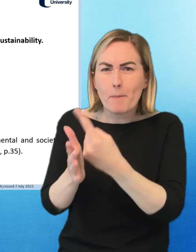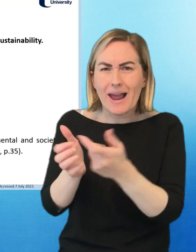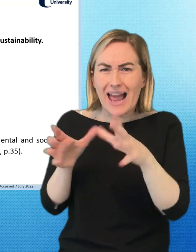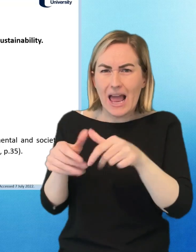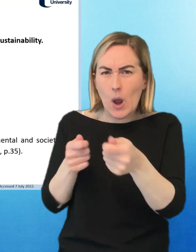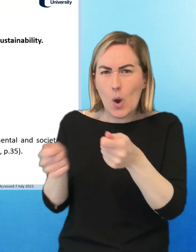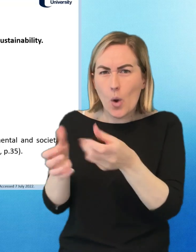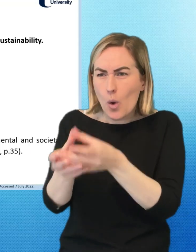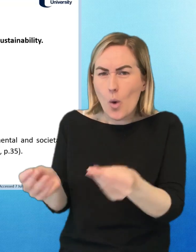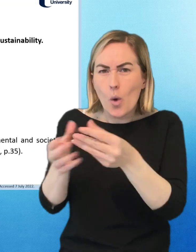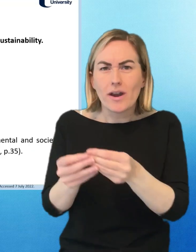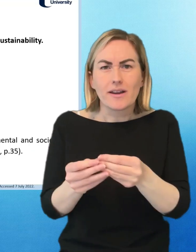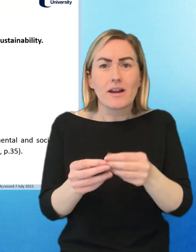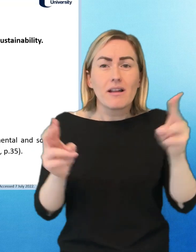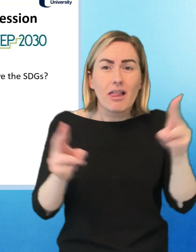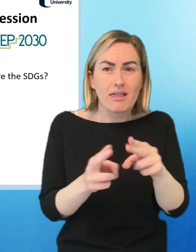impacts.